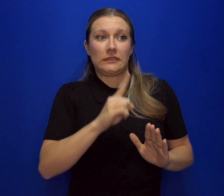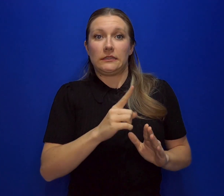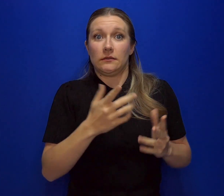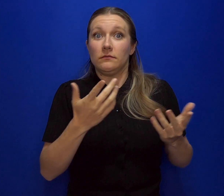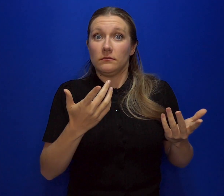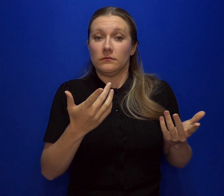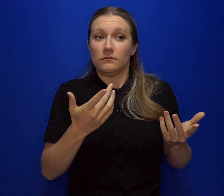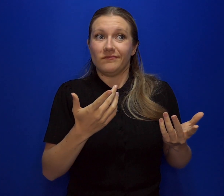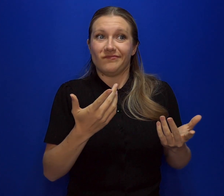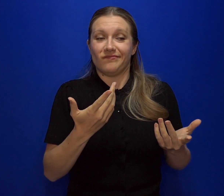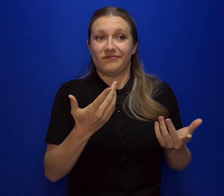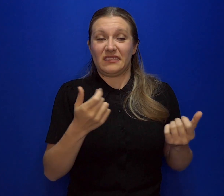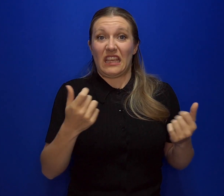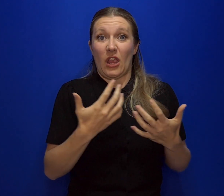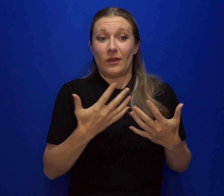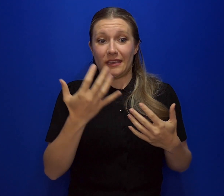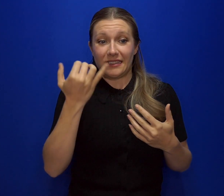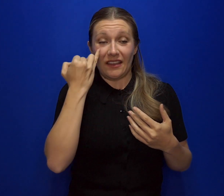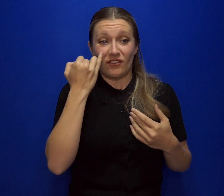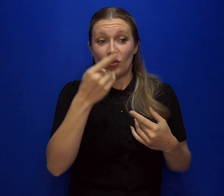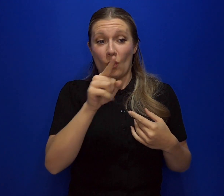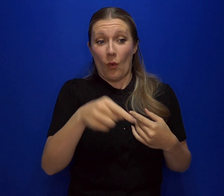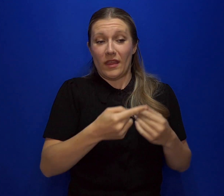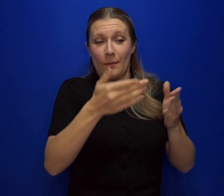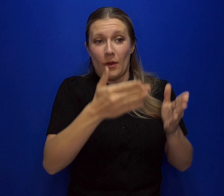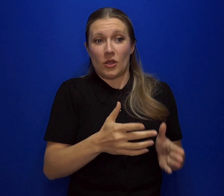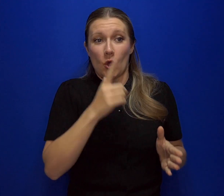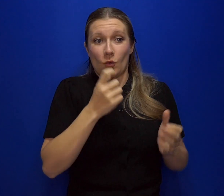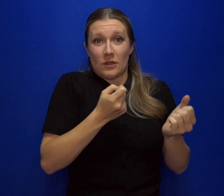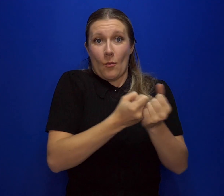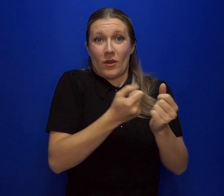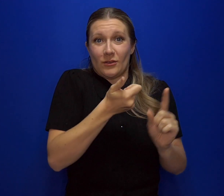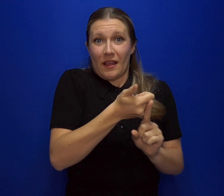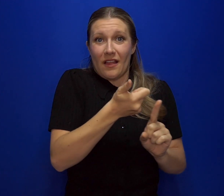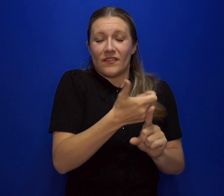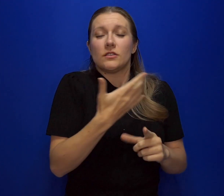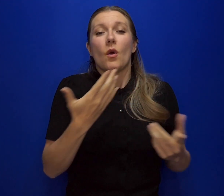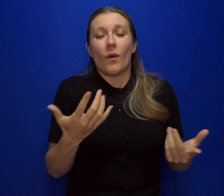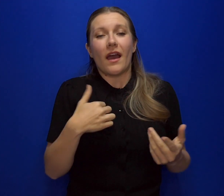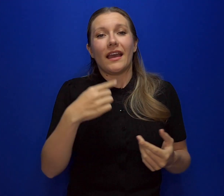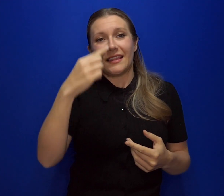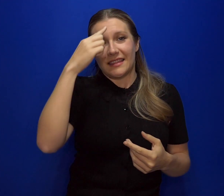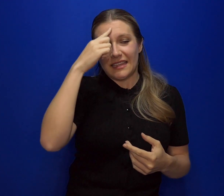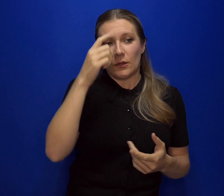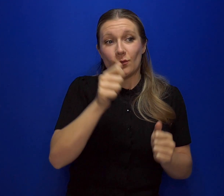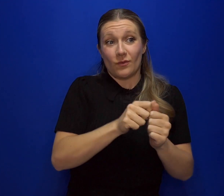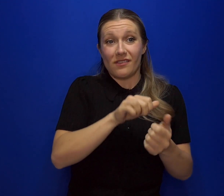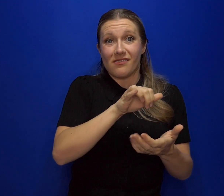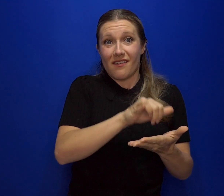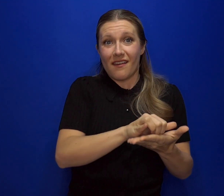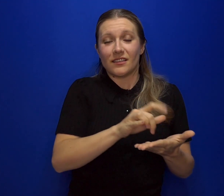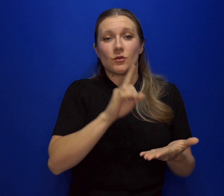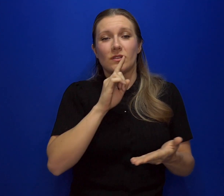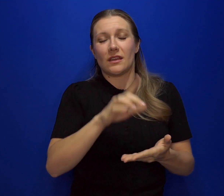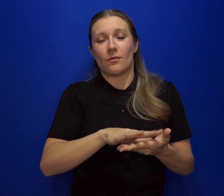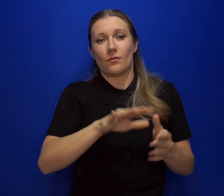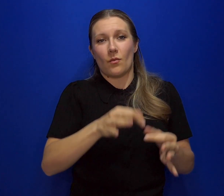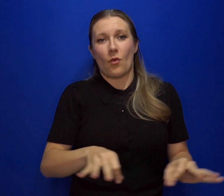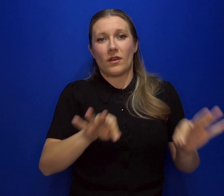only one who's got your back. Yeah. So, in that, I think it's learning about how